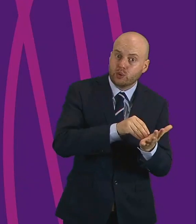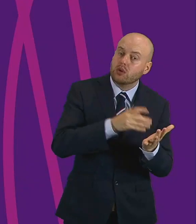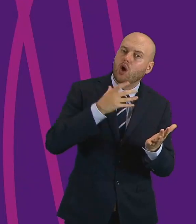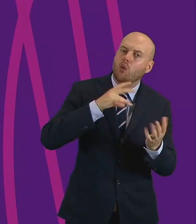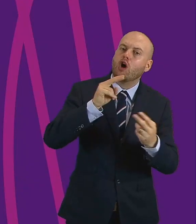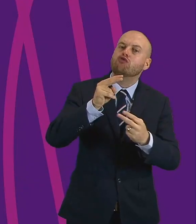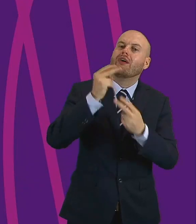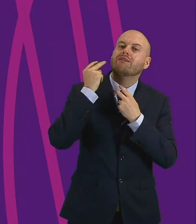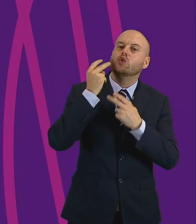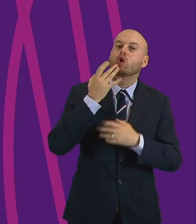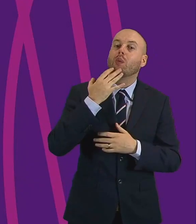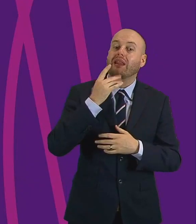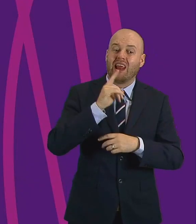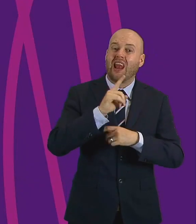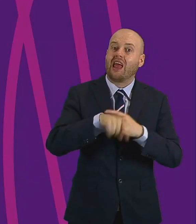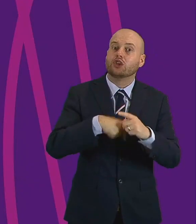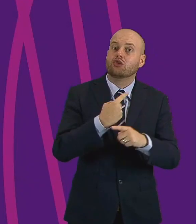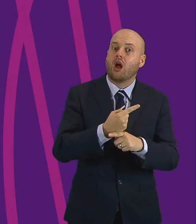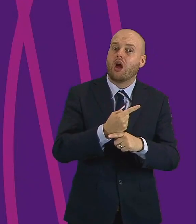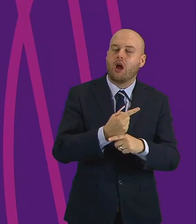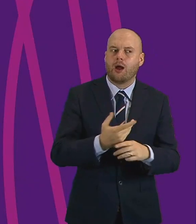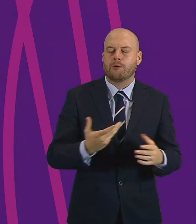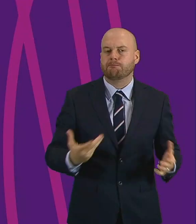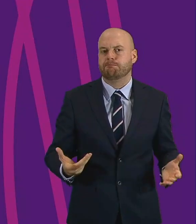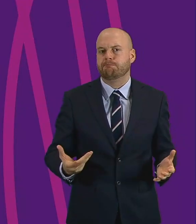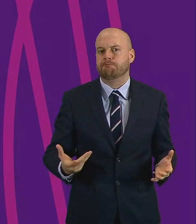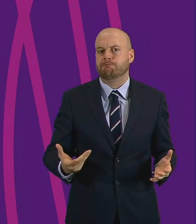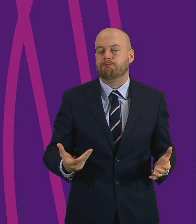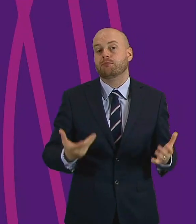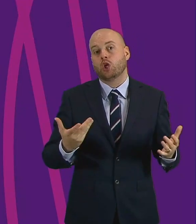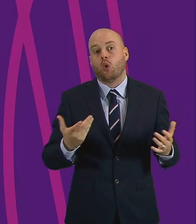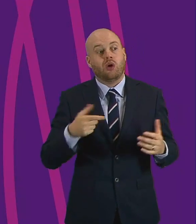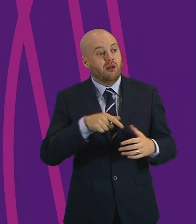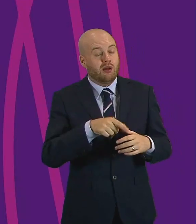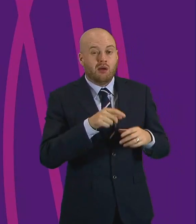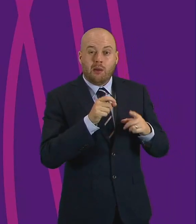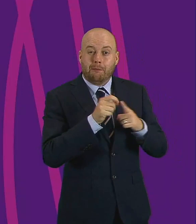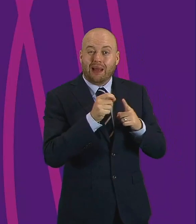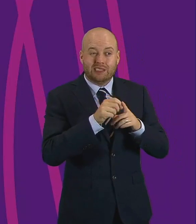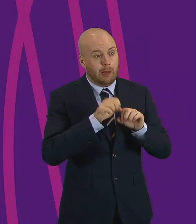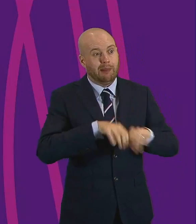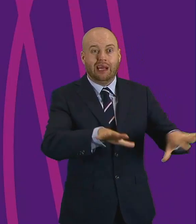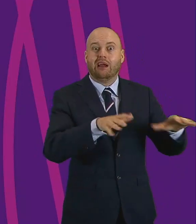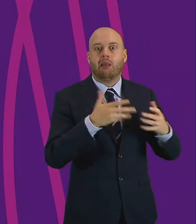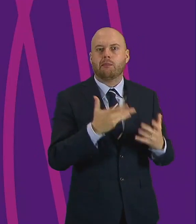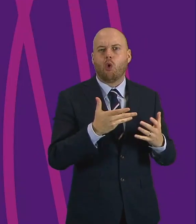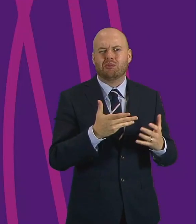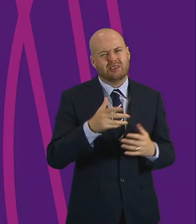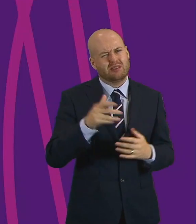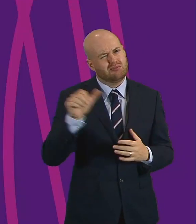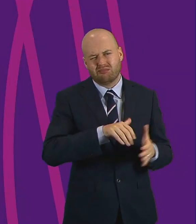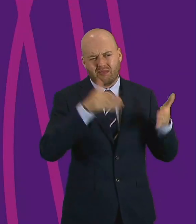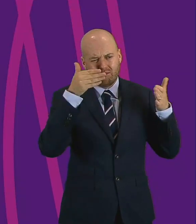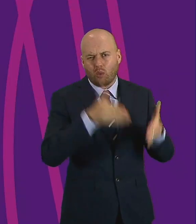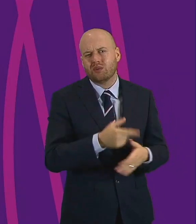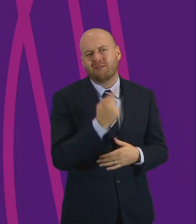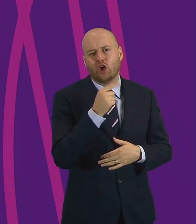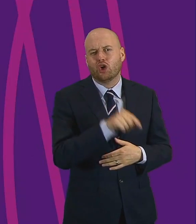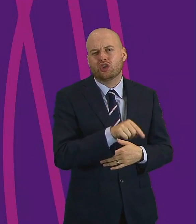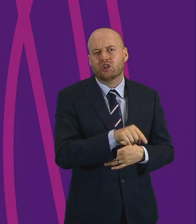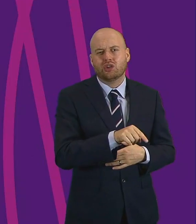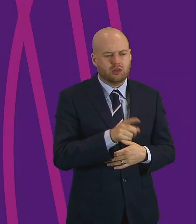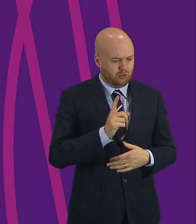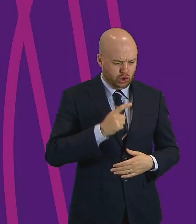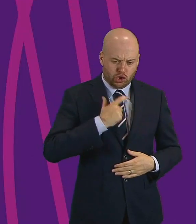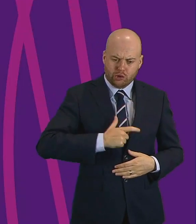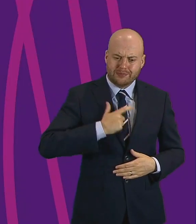Officer, any debate on the fiscal implications of the pandemic should, of course, first be framed in terms of the human cost of lives